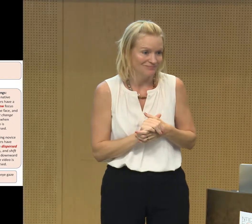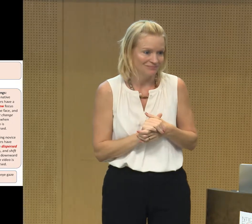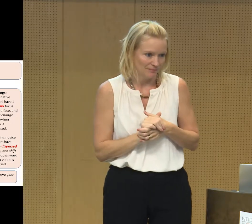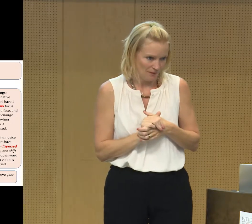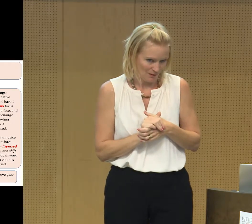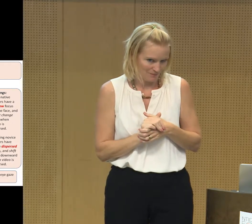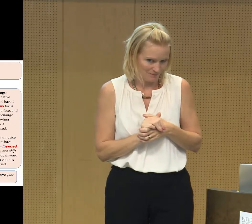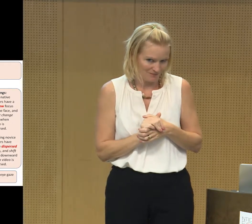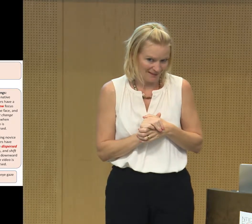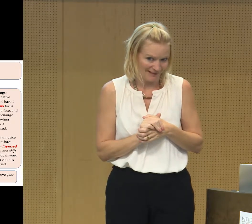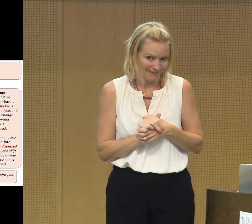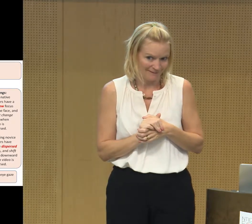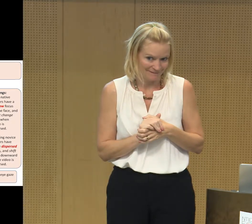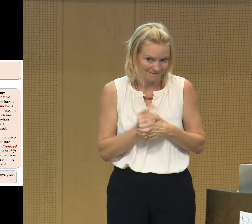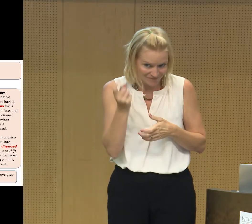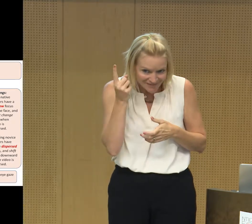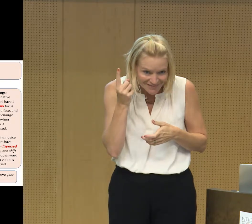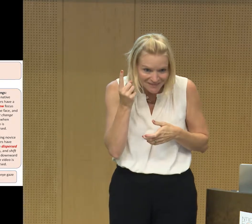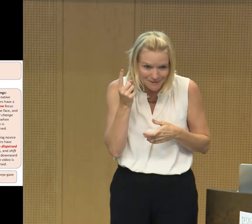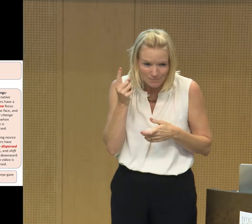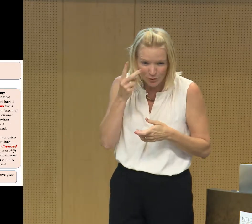even more so.